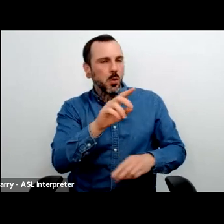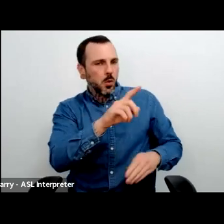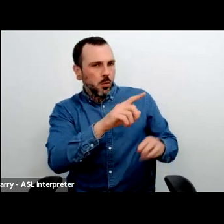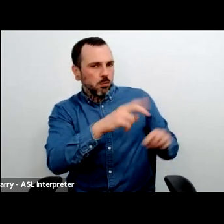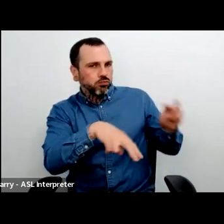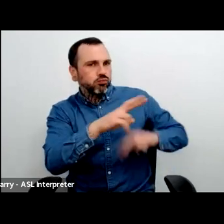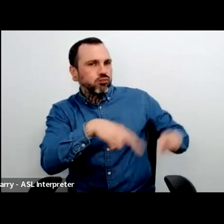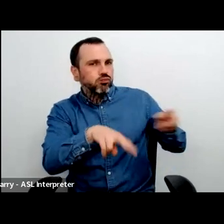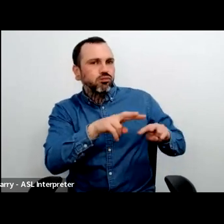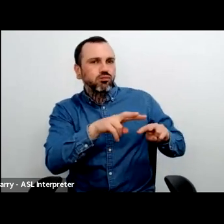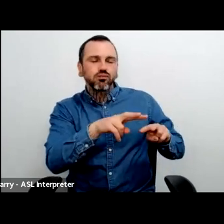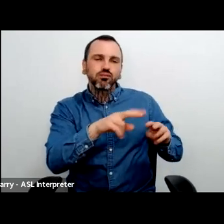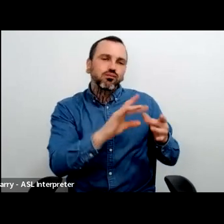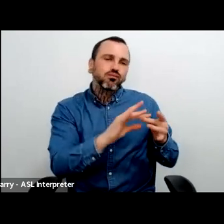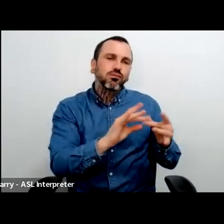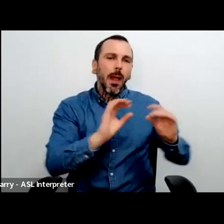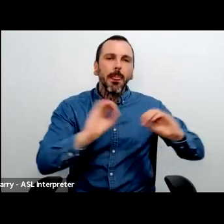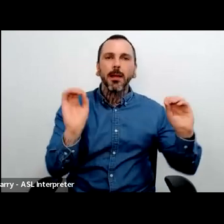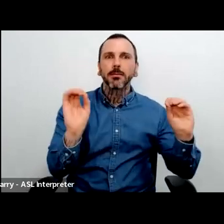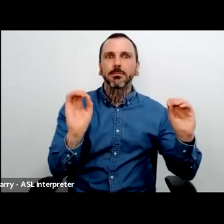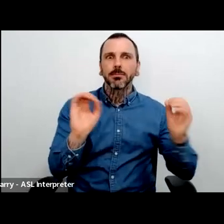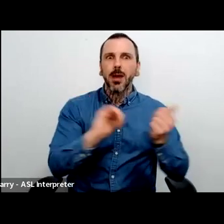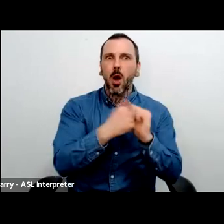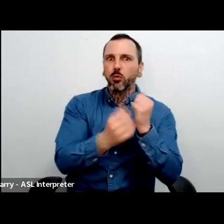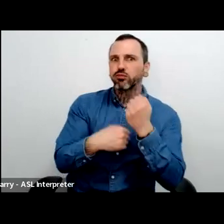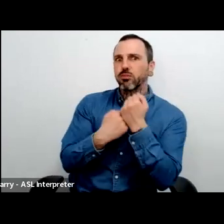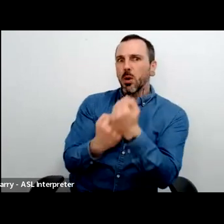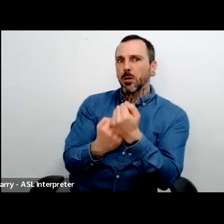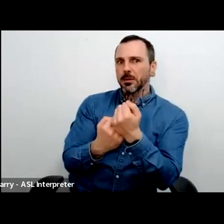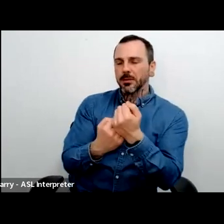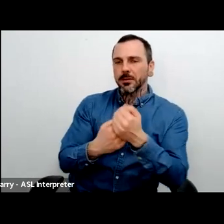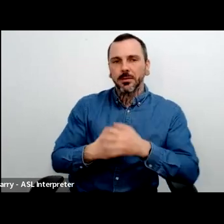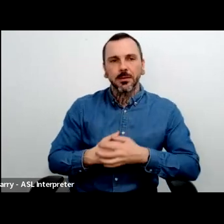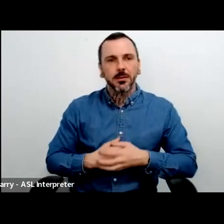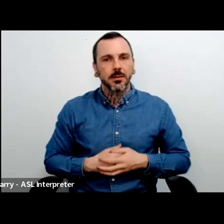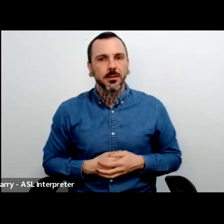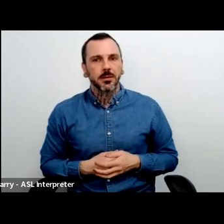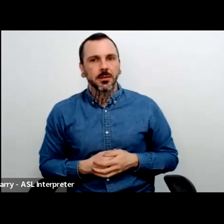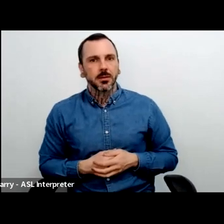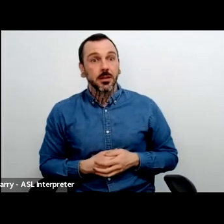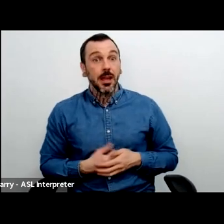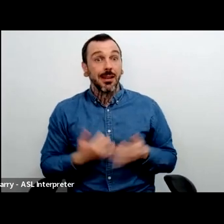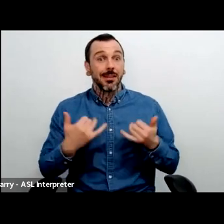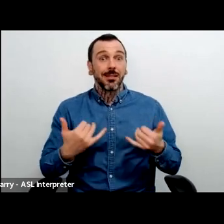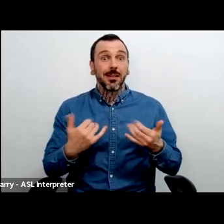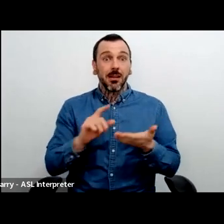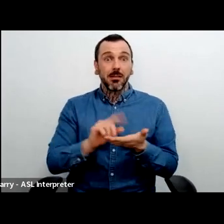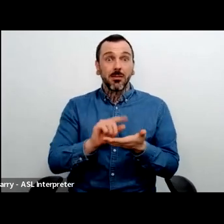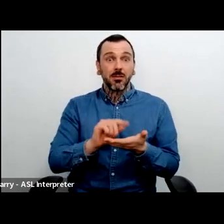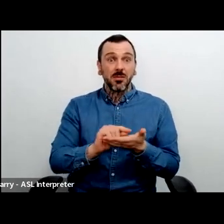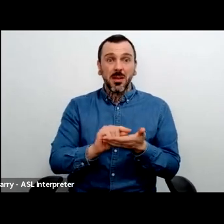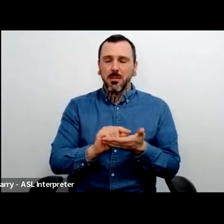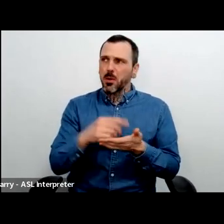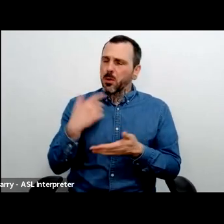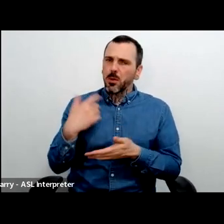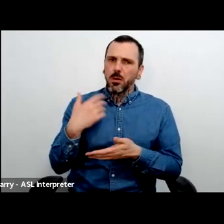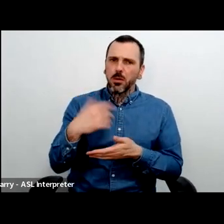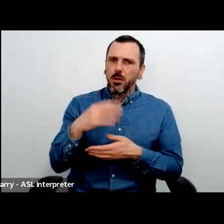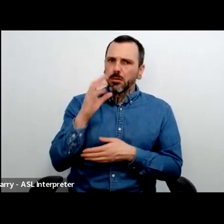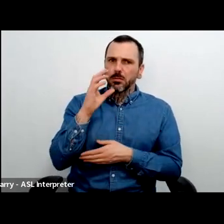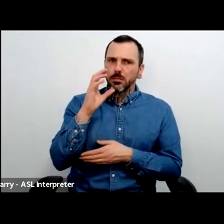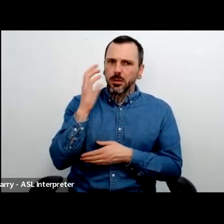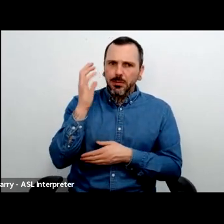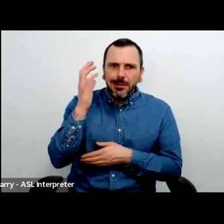country, 66% of it owned by a New Jersey hedge fund, if you can imagine. I don't know if there's any kind of situation like that in any of the Western